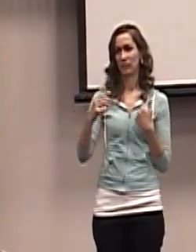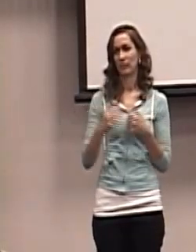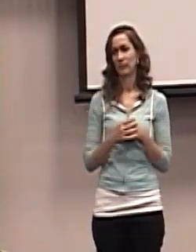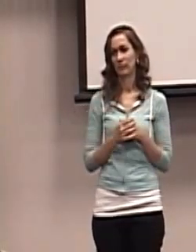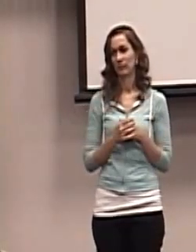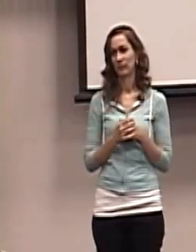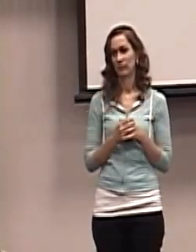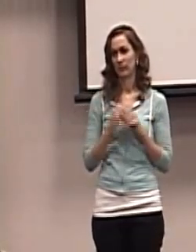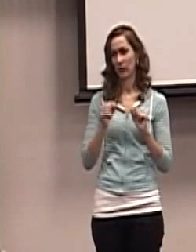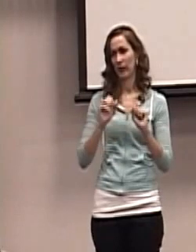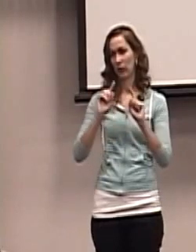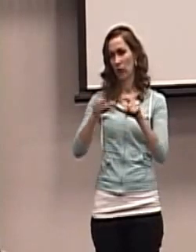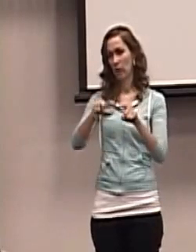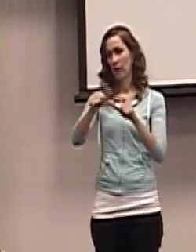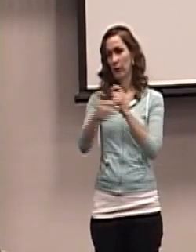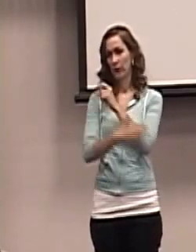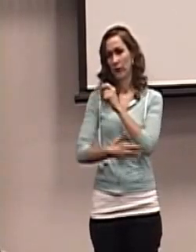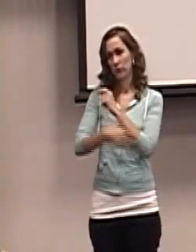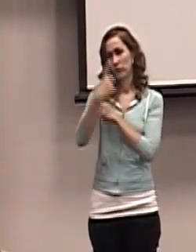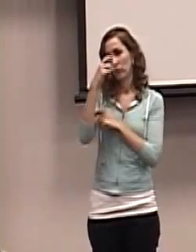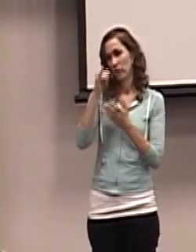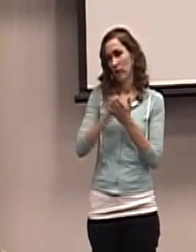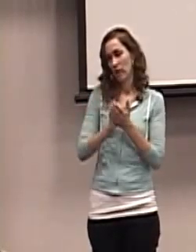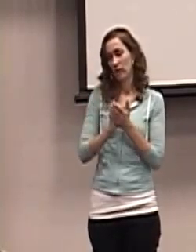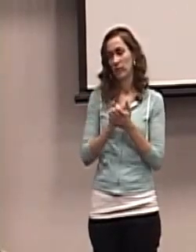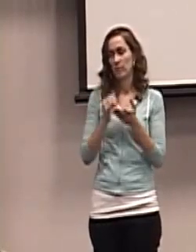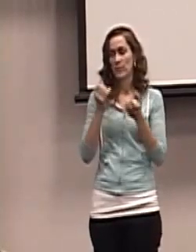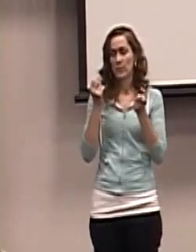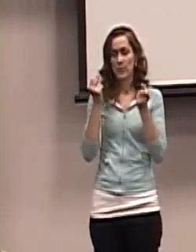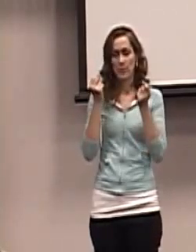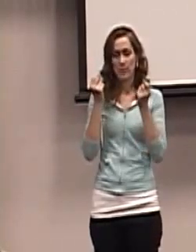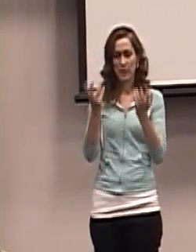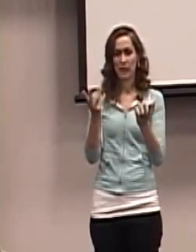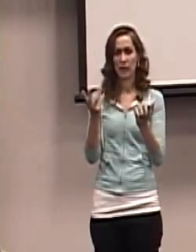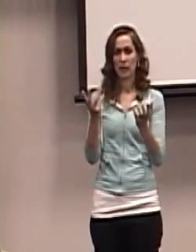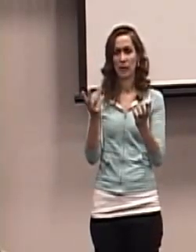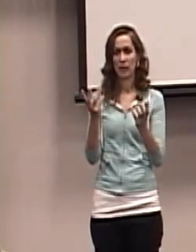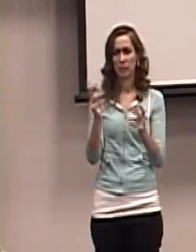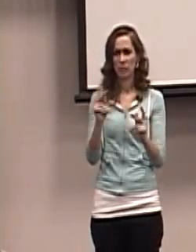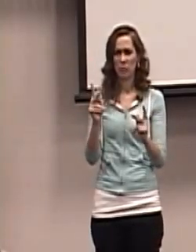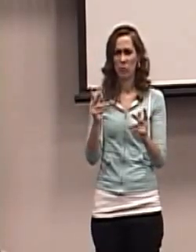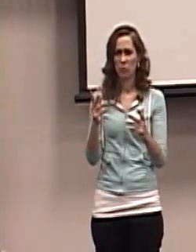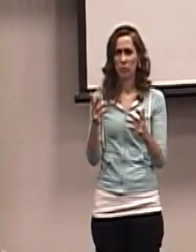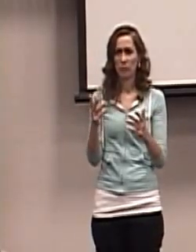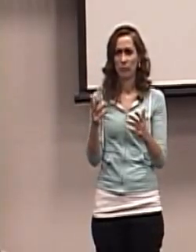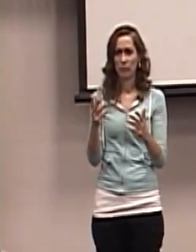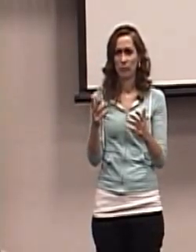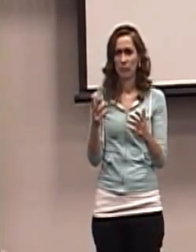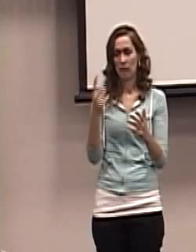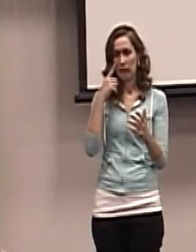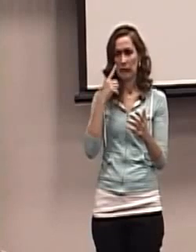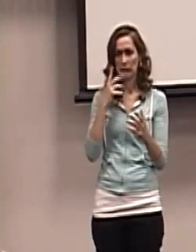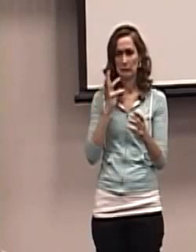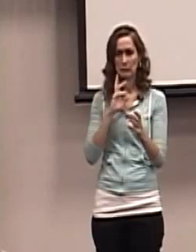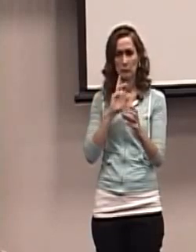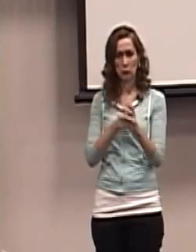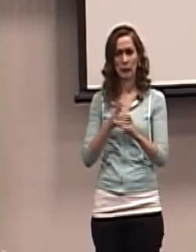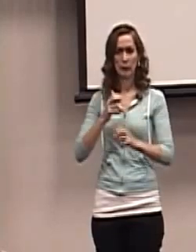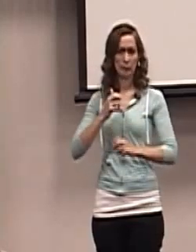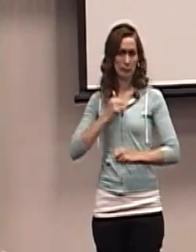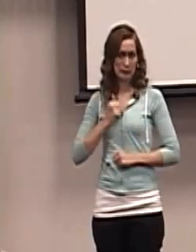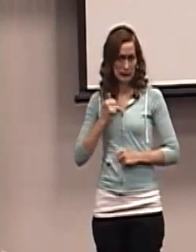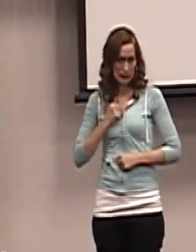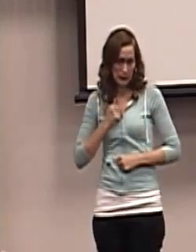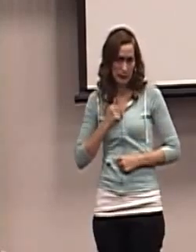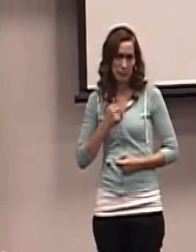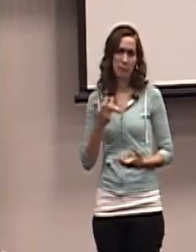other countries for that. Many people would like to, say, go into the military and do this.